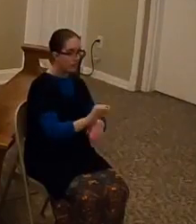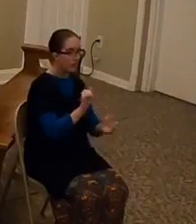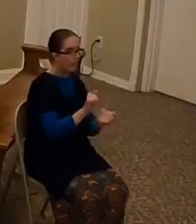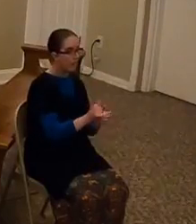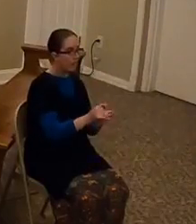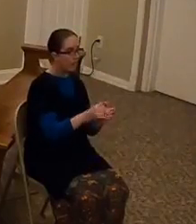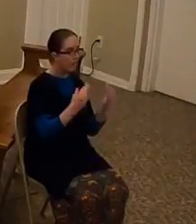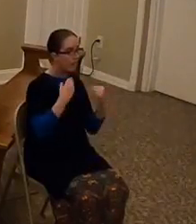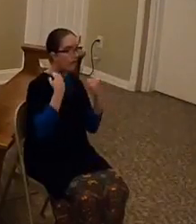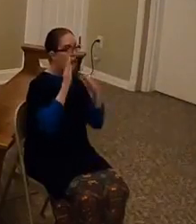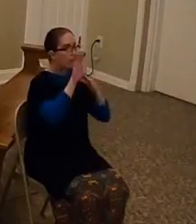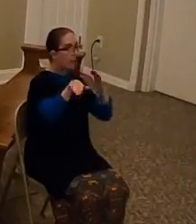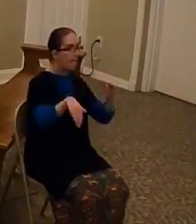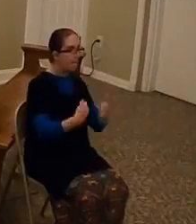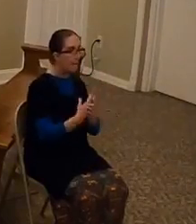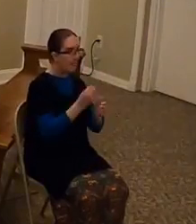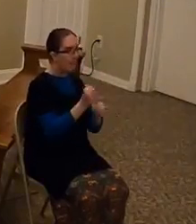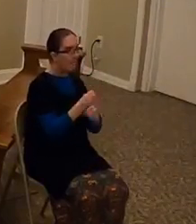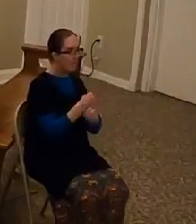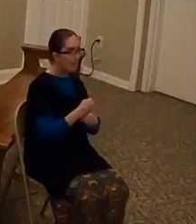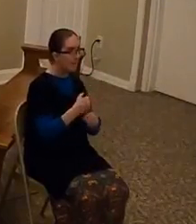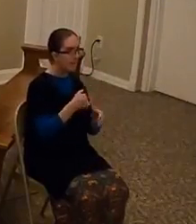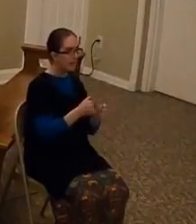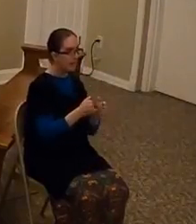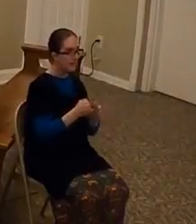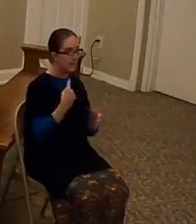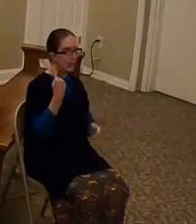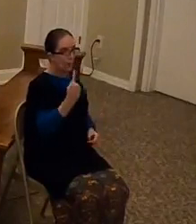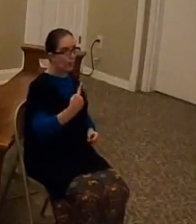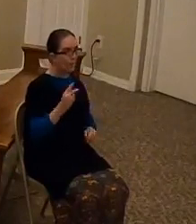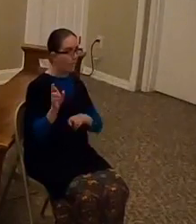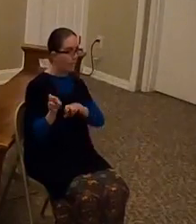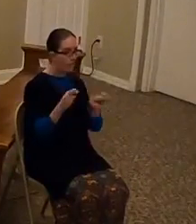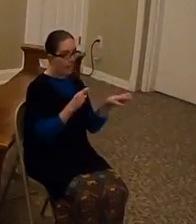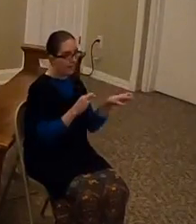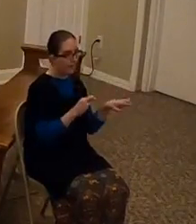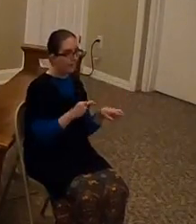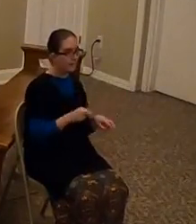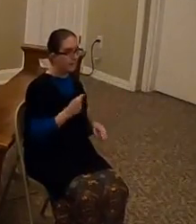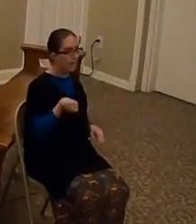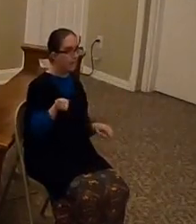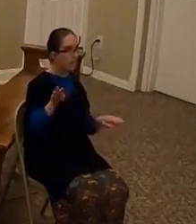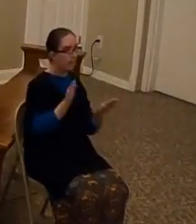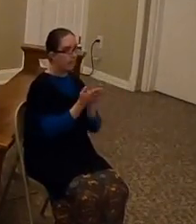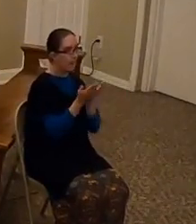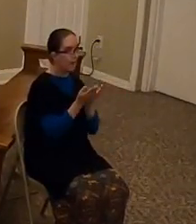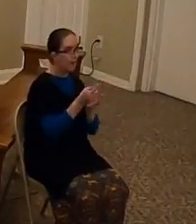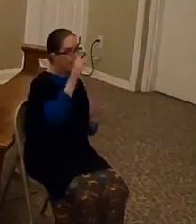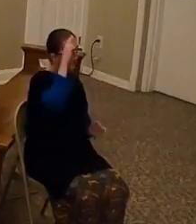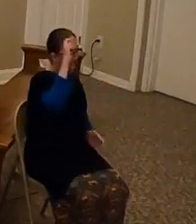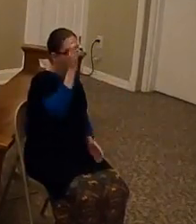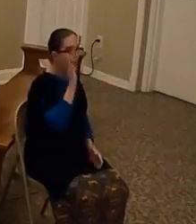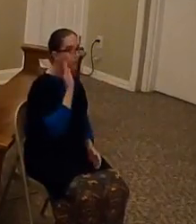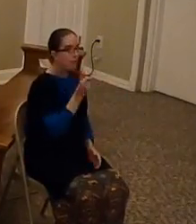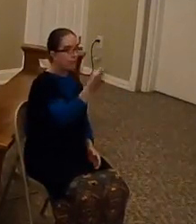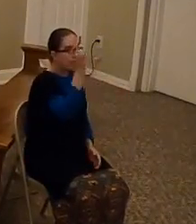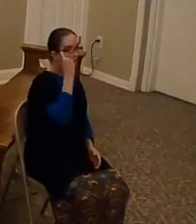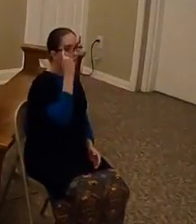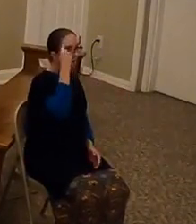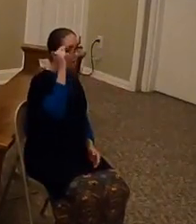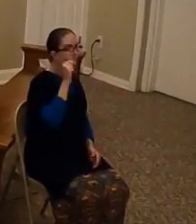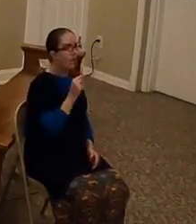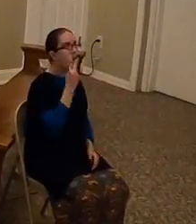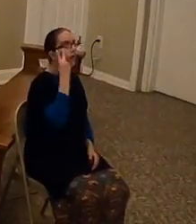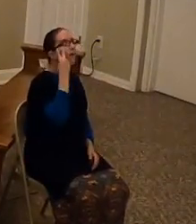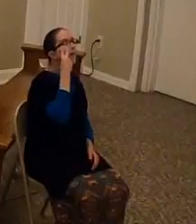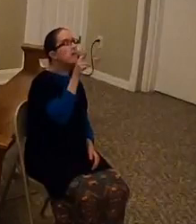that has completely made itself ready. Hallelujah. And the Bible said he's coming back for them that are